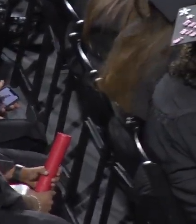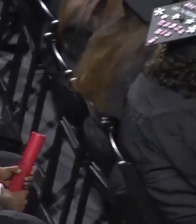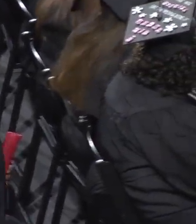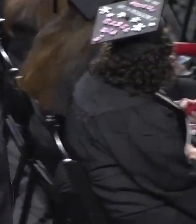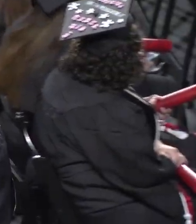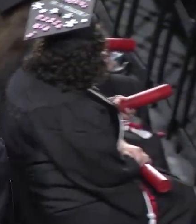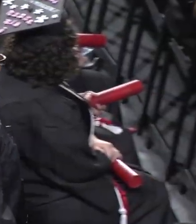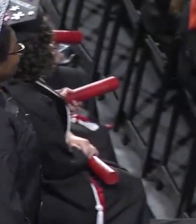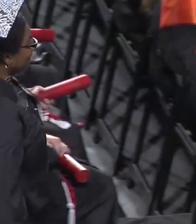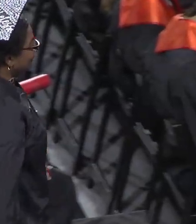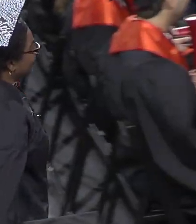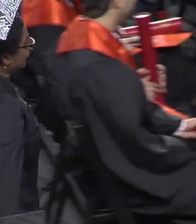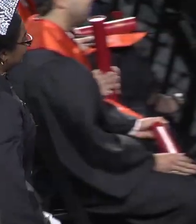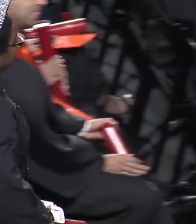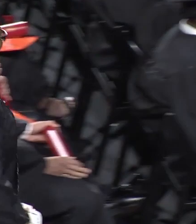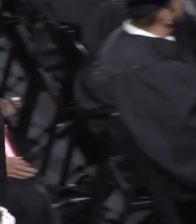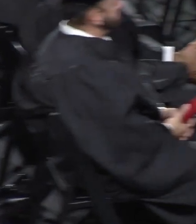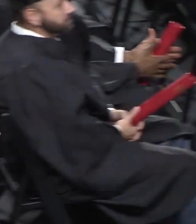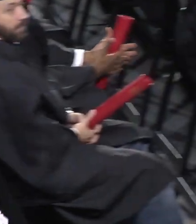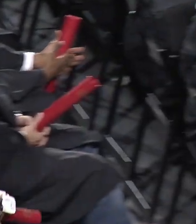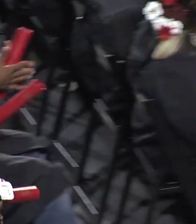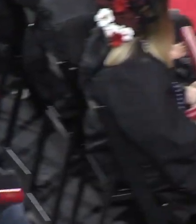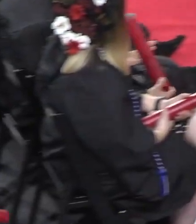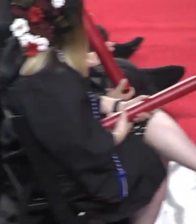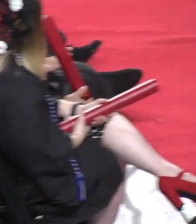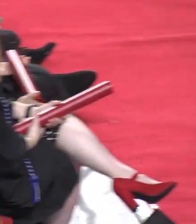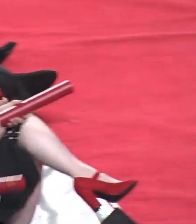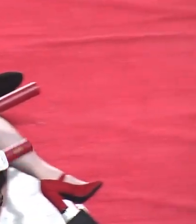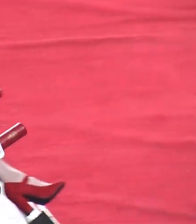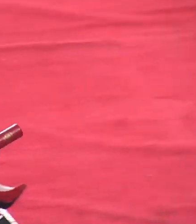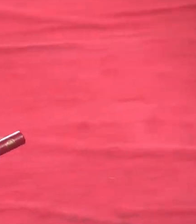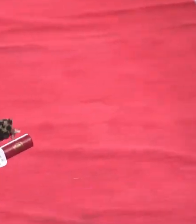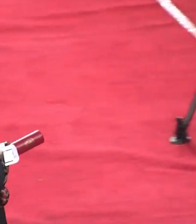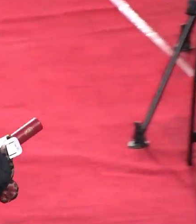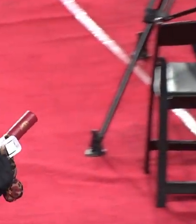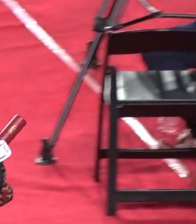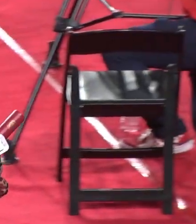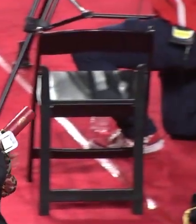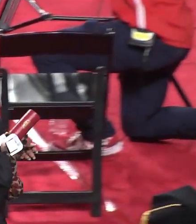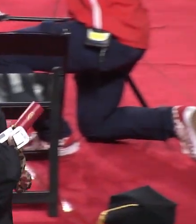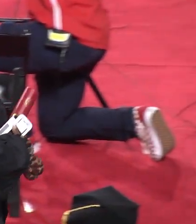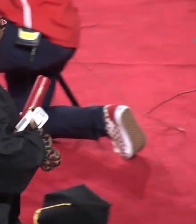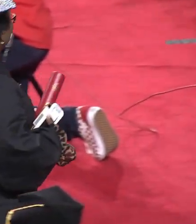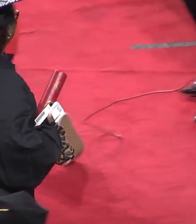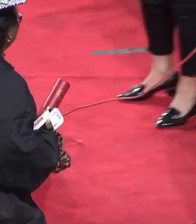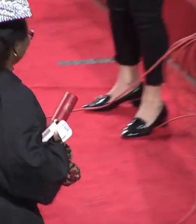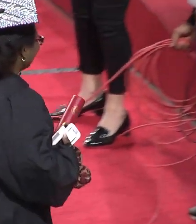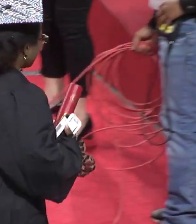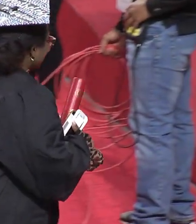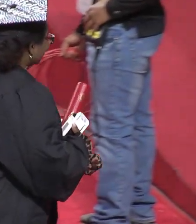It appears that she is not here. Oh, there she is, right.